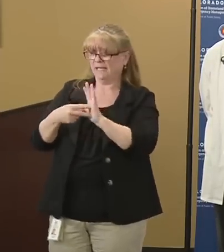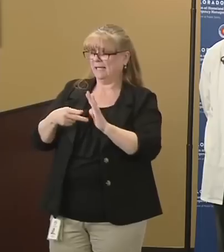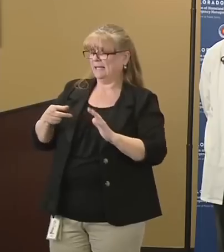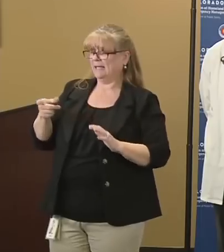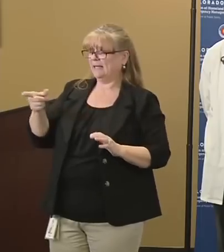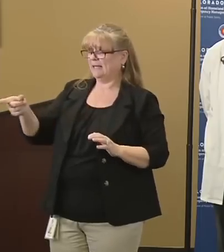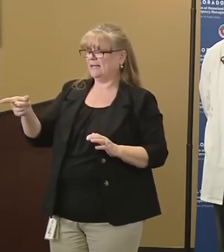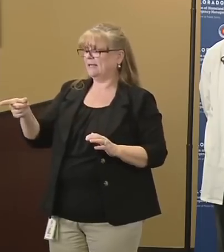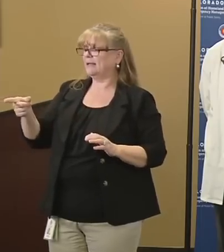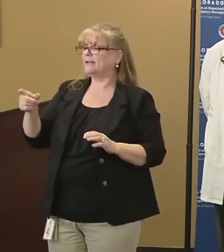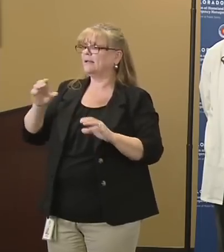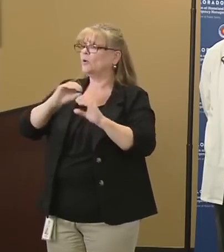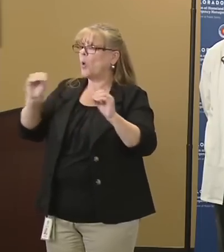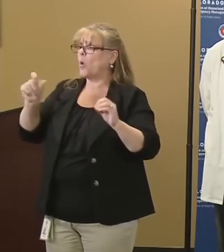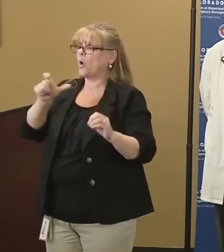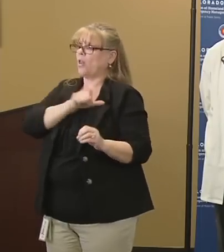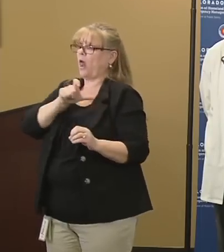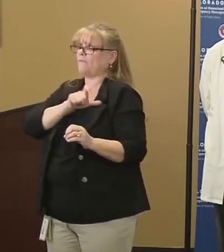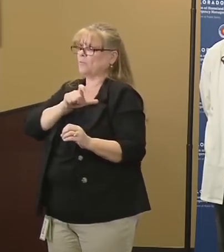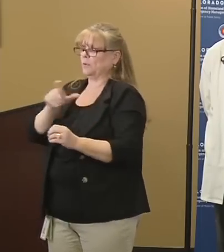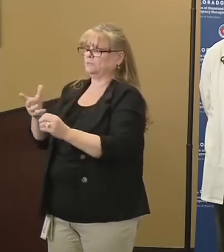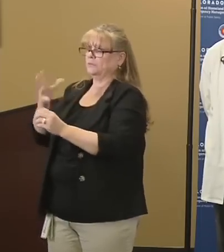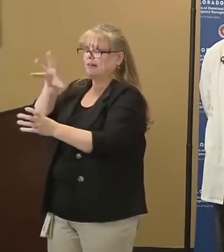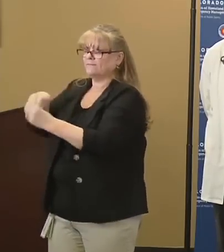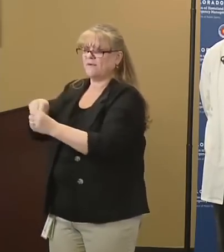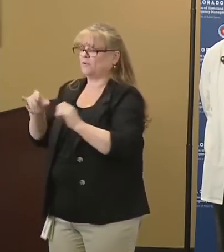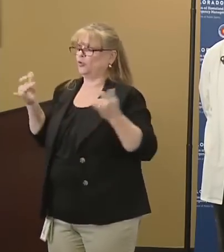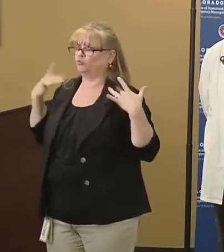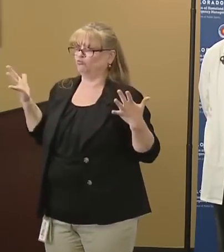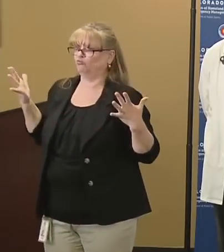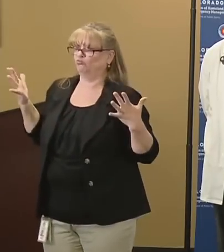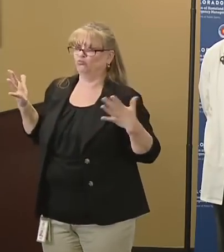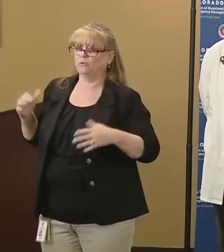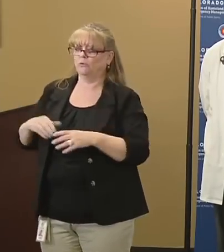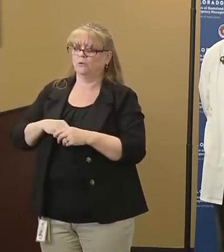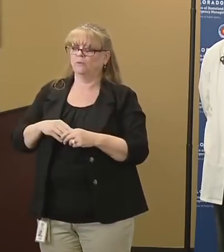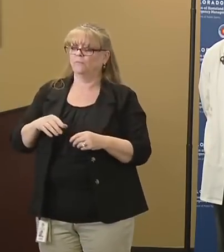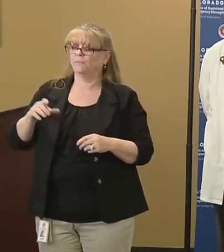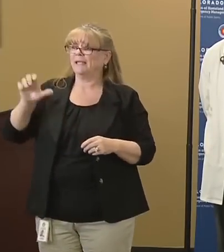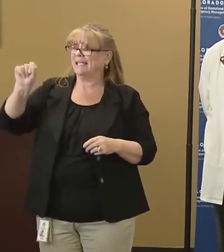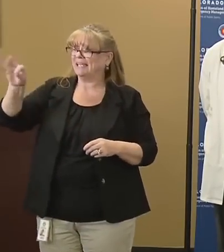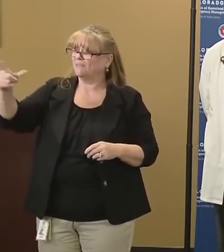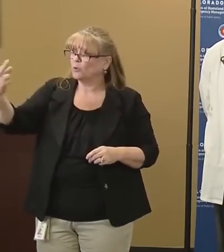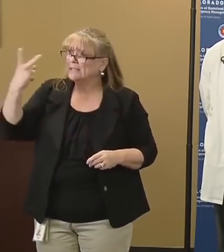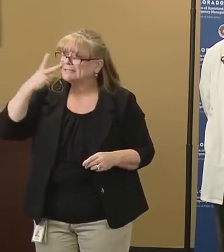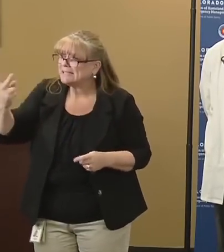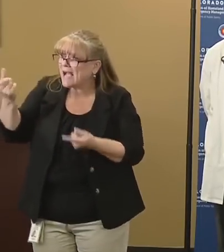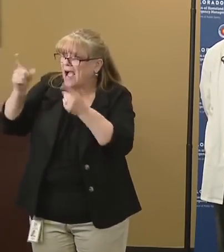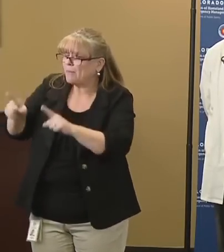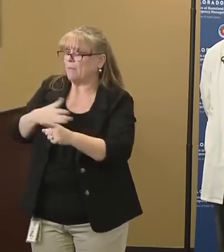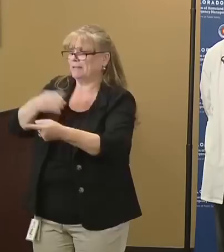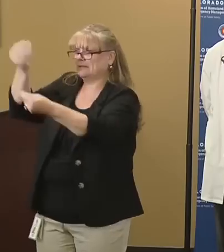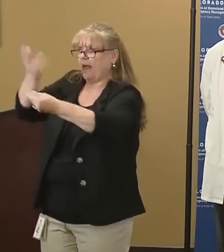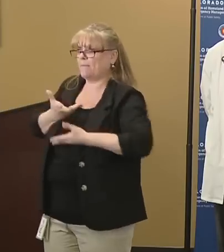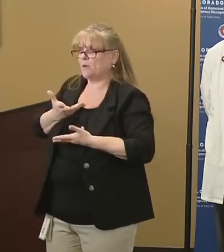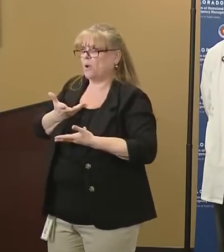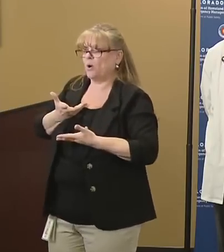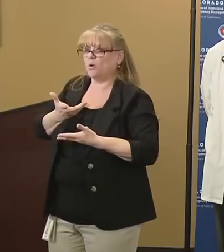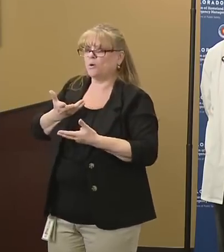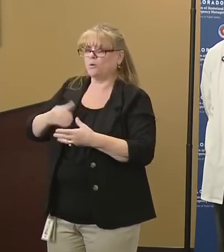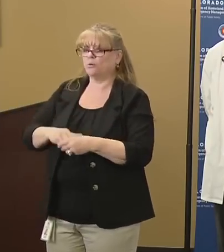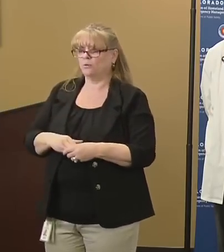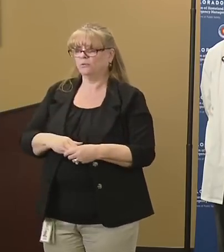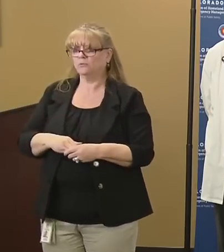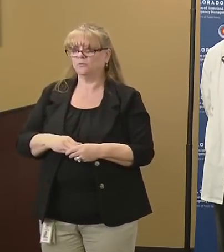now. And if you see that happening anywhere, please elevate that to us, because it is a locally distributed issue. But as far